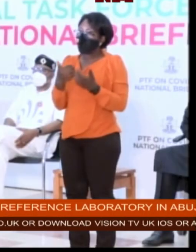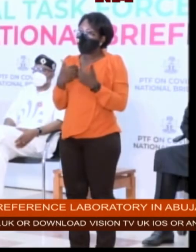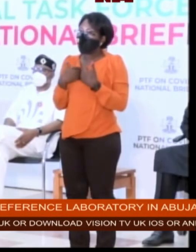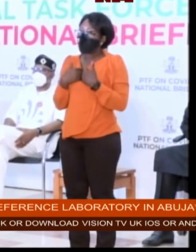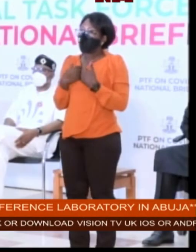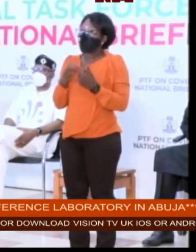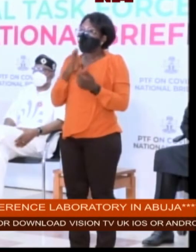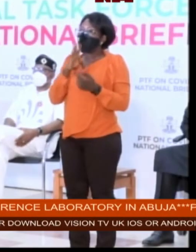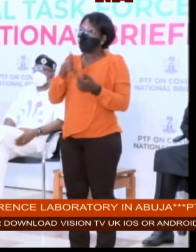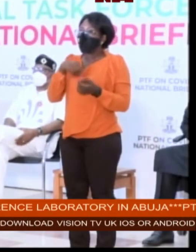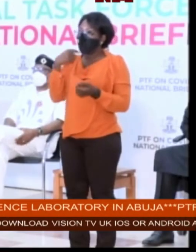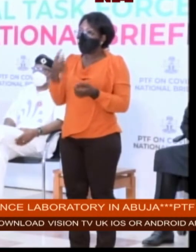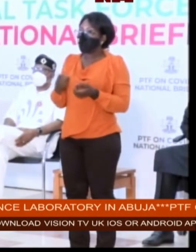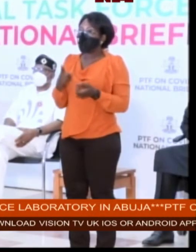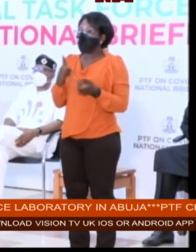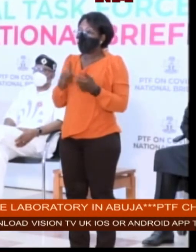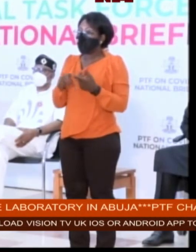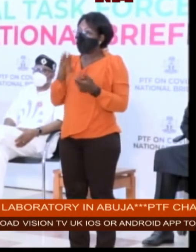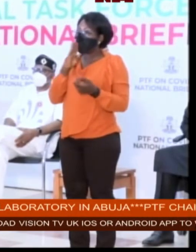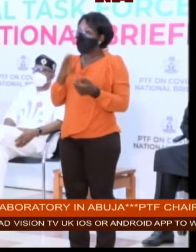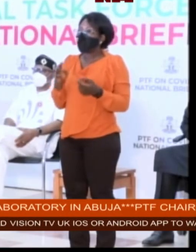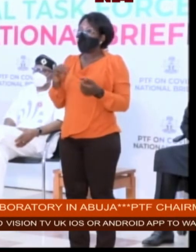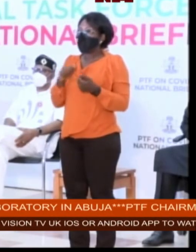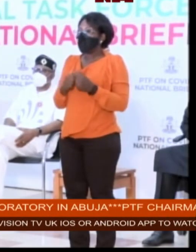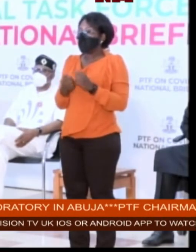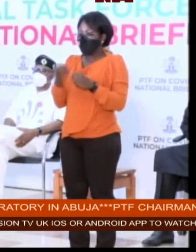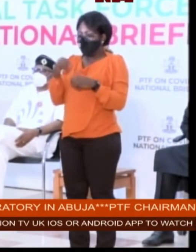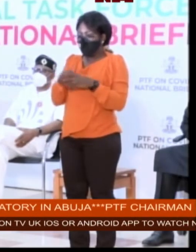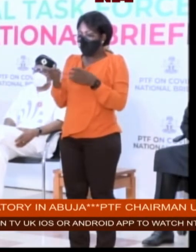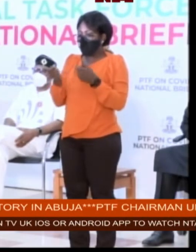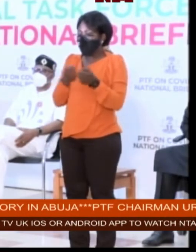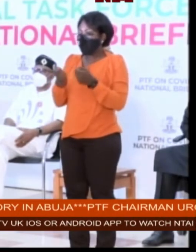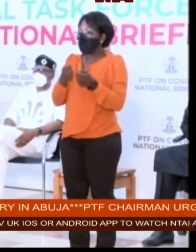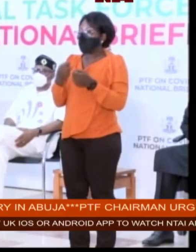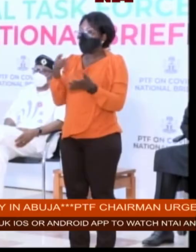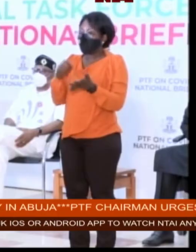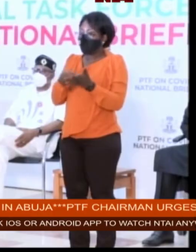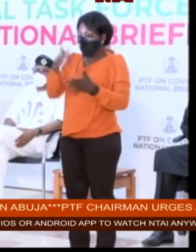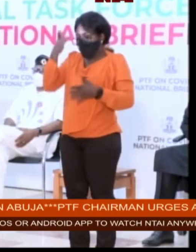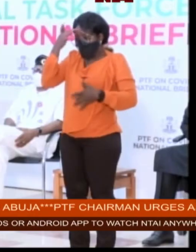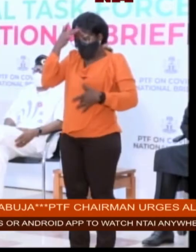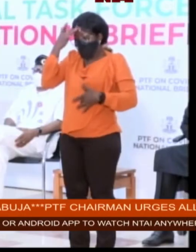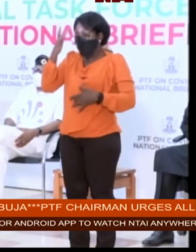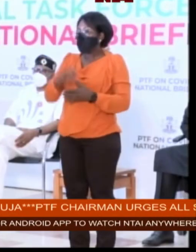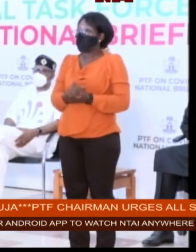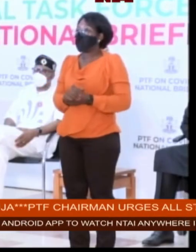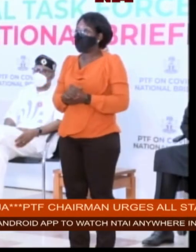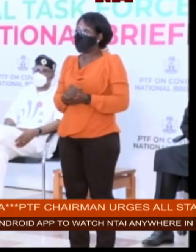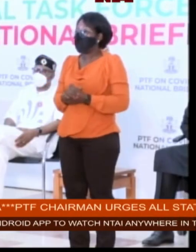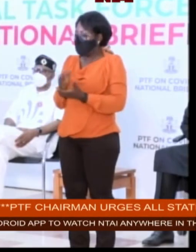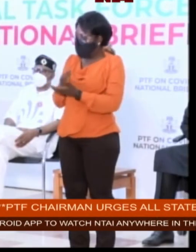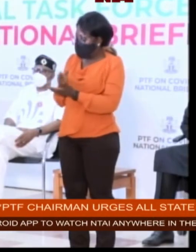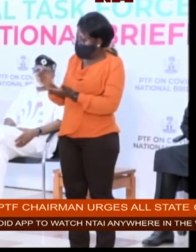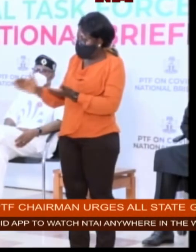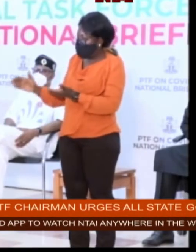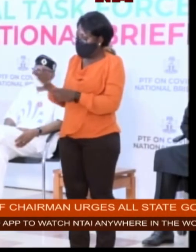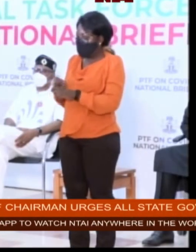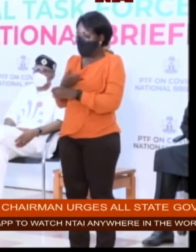been proven to be efficacious in the management of COVID-19. Apart from